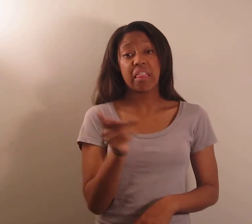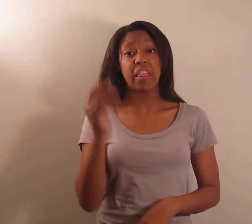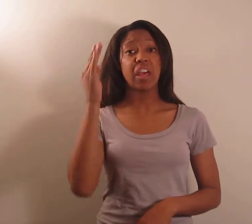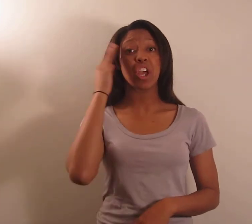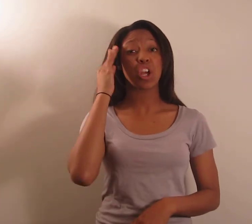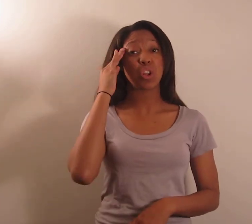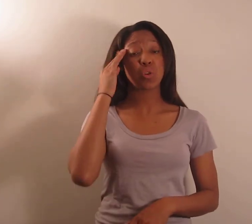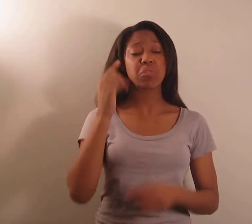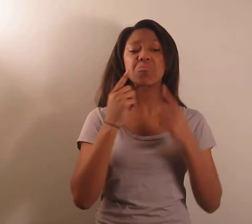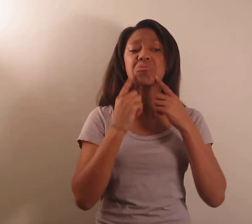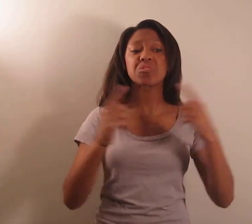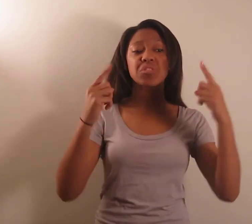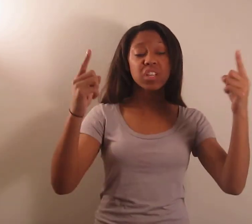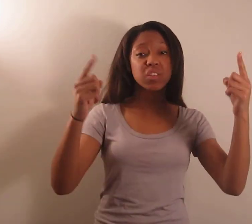season away from being broke.